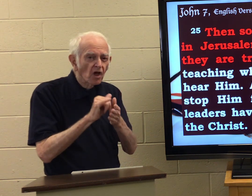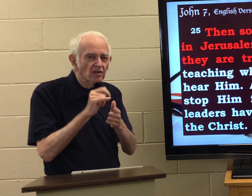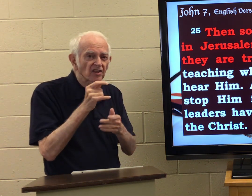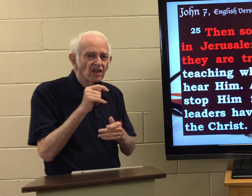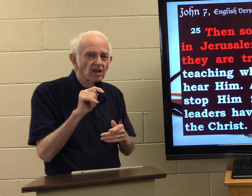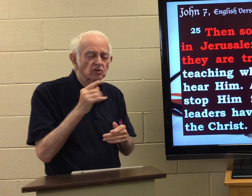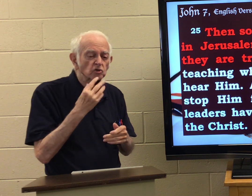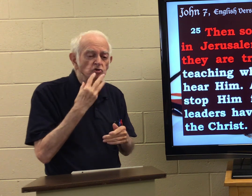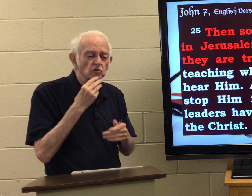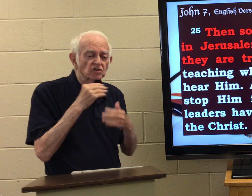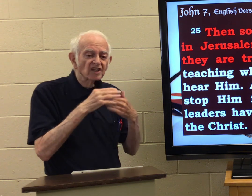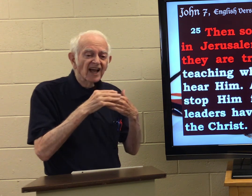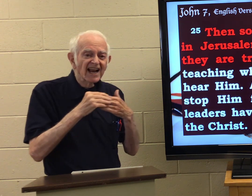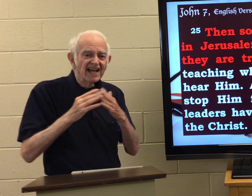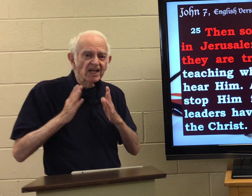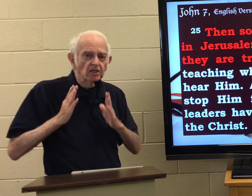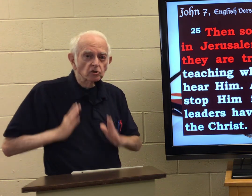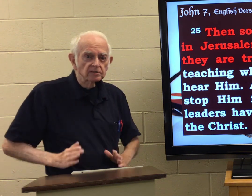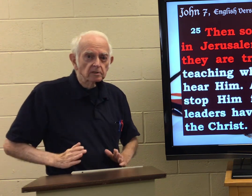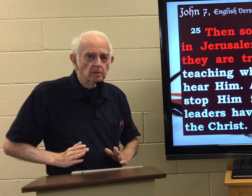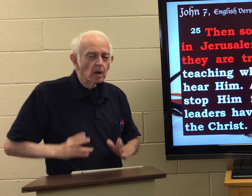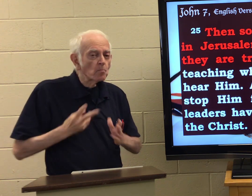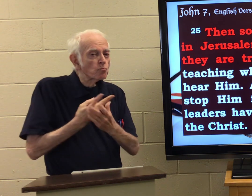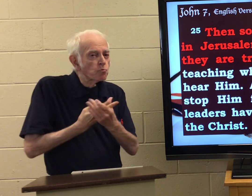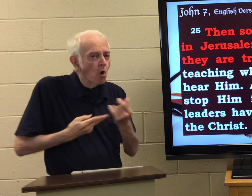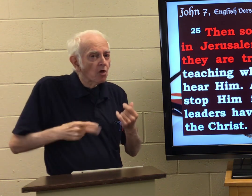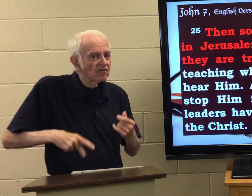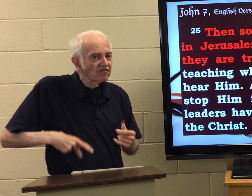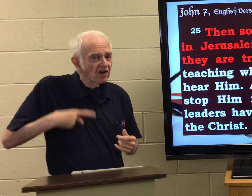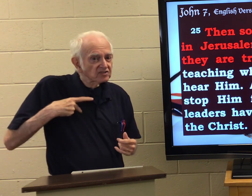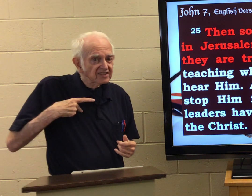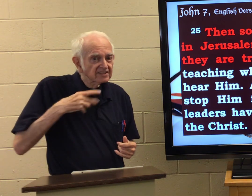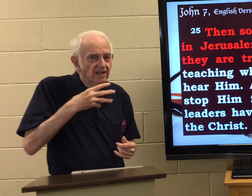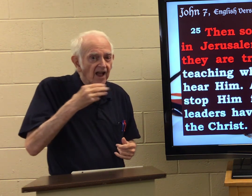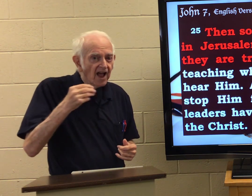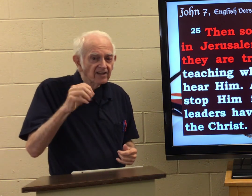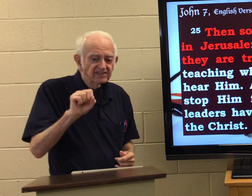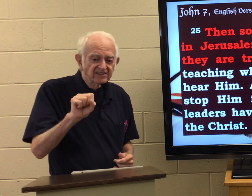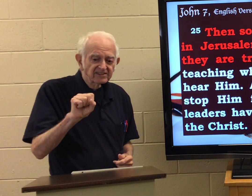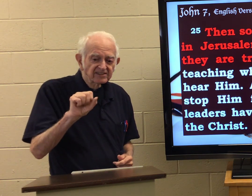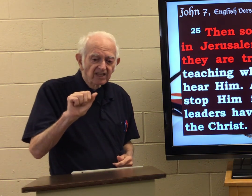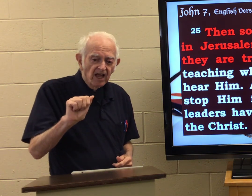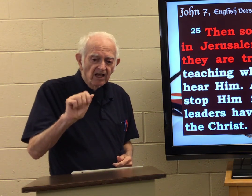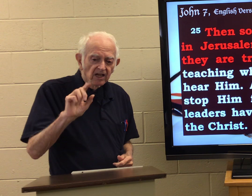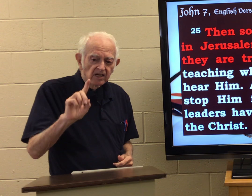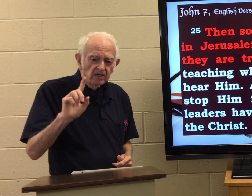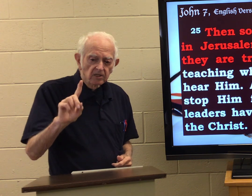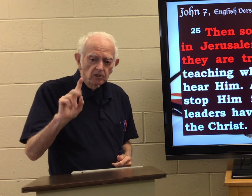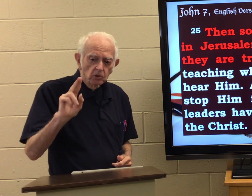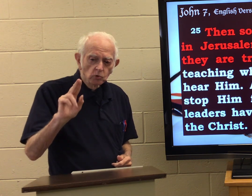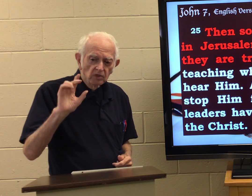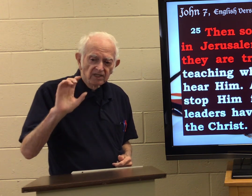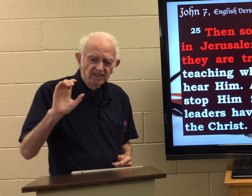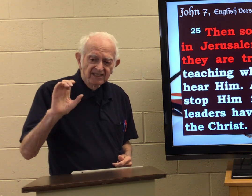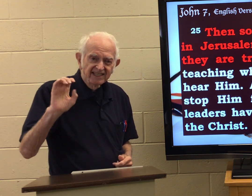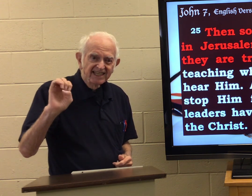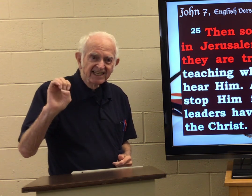You remember that the Jews, the Jewish leaders, both Pharisees and Sadducees,